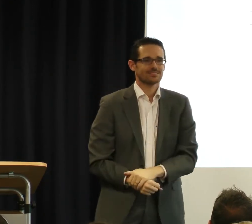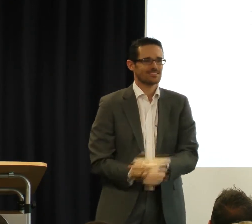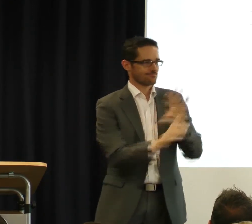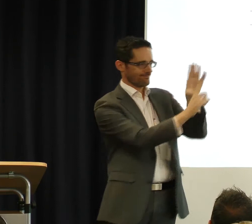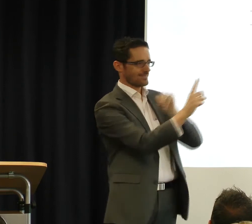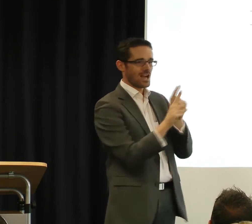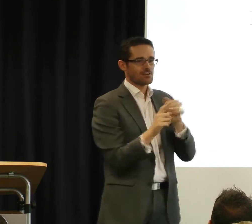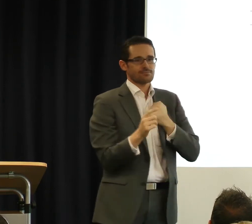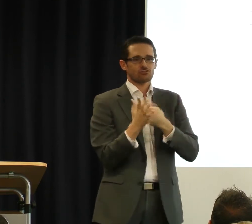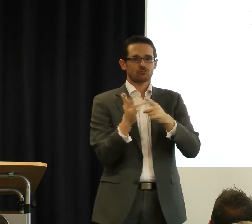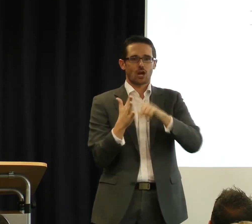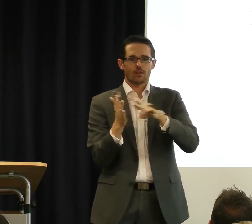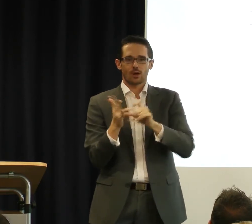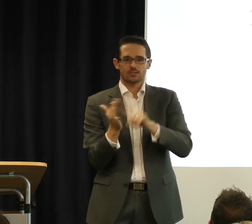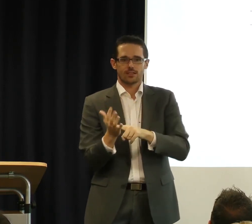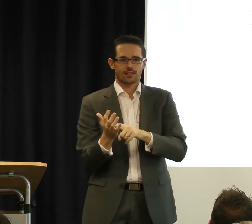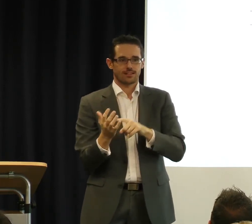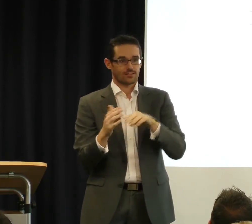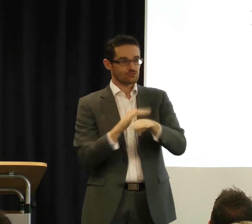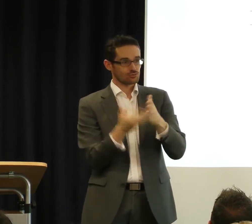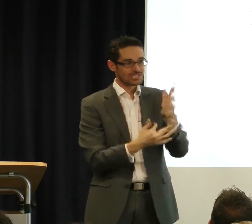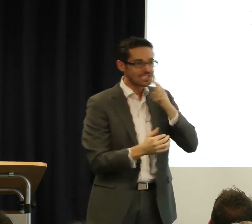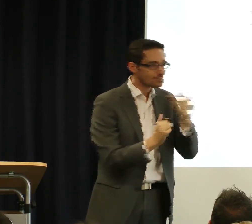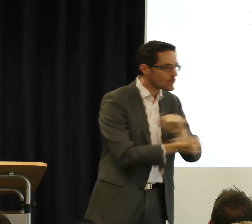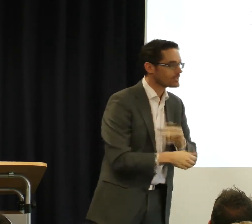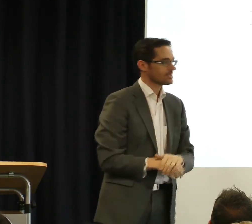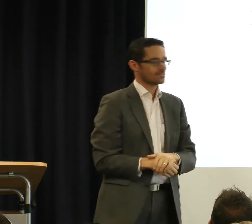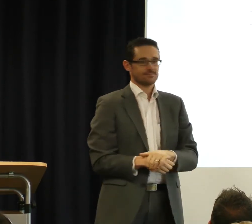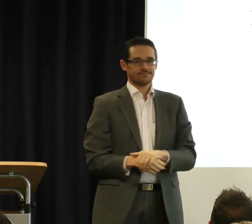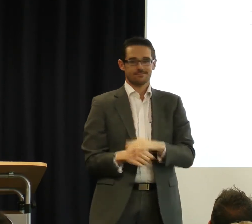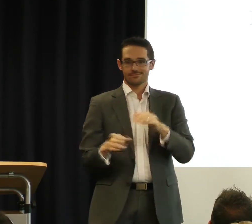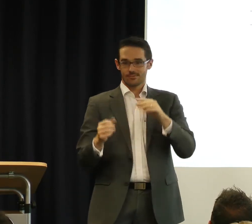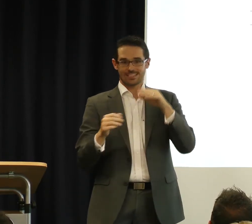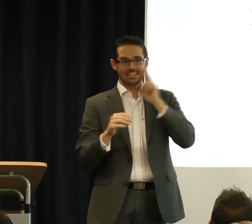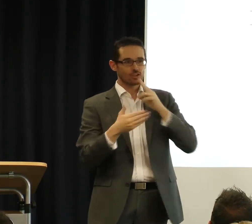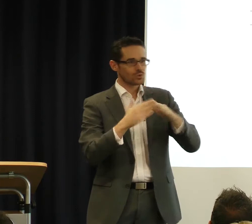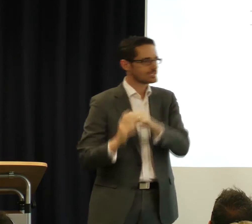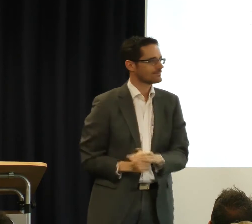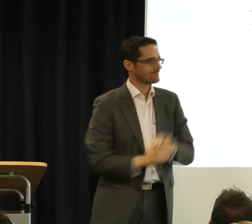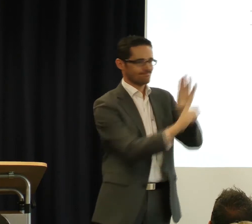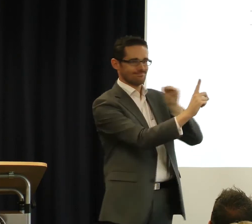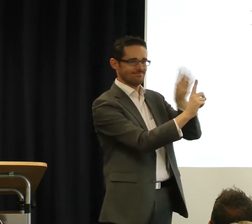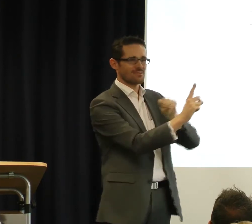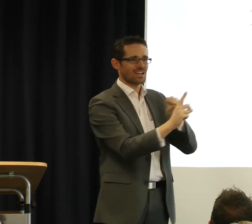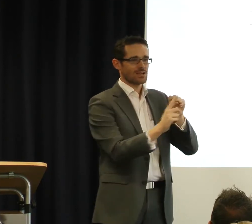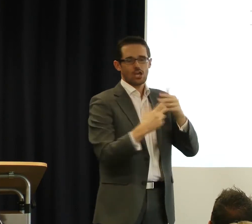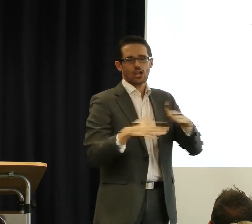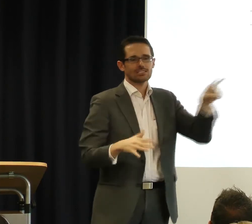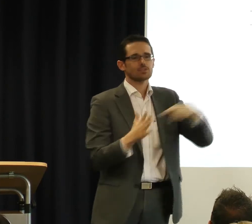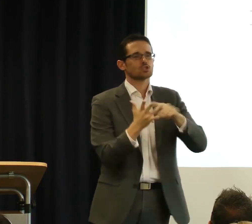supporters, have attended hundreds of games, and he would be my primary role model through the deaf sports